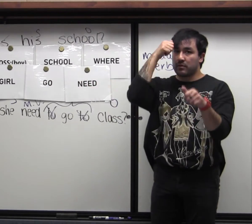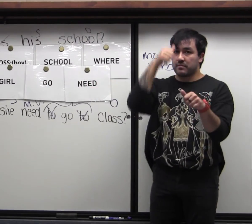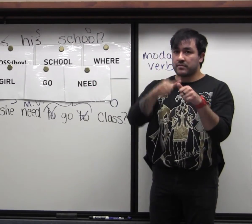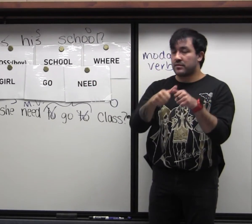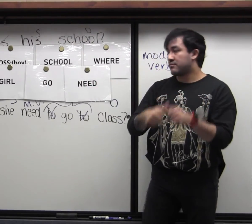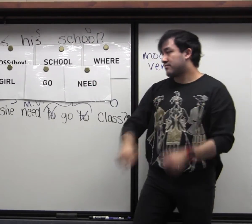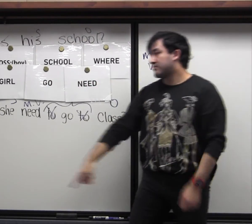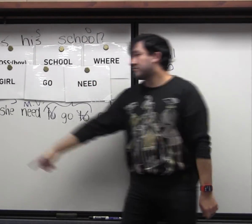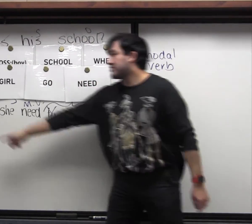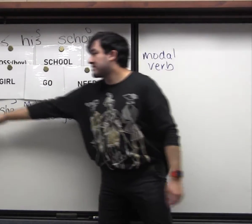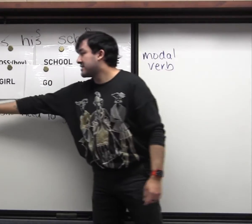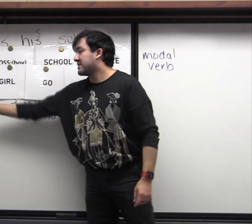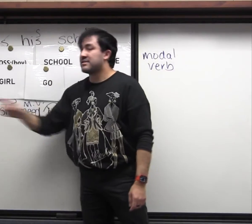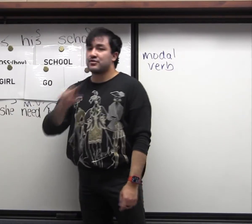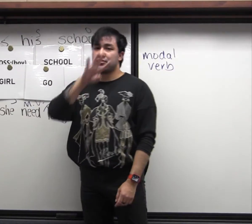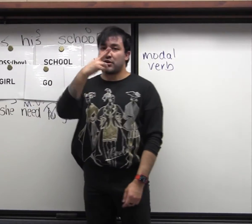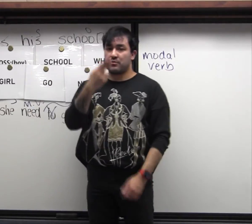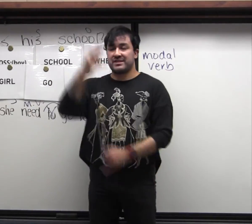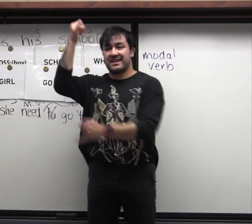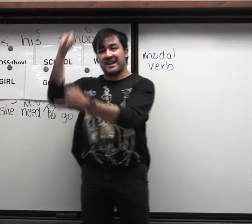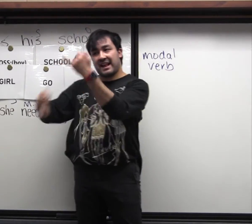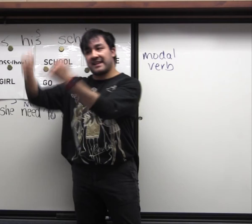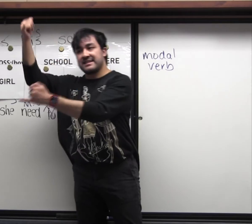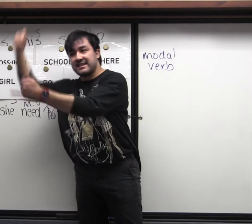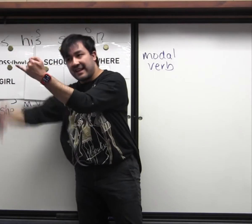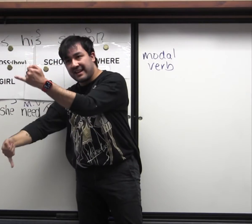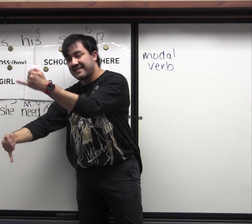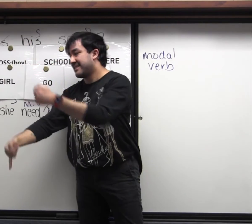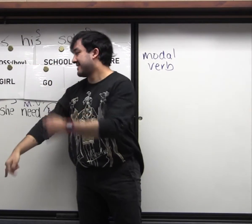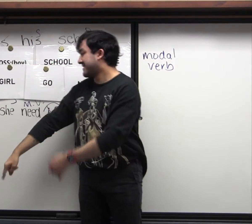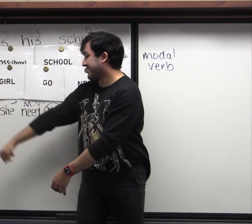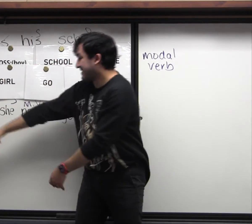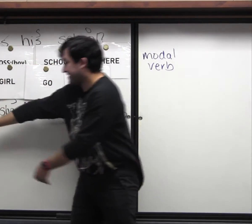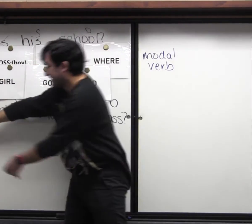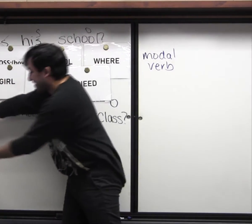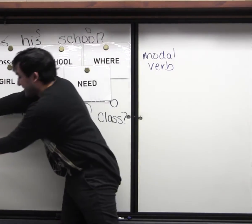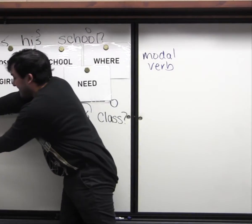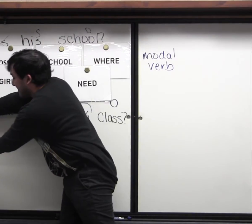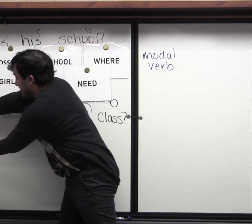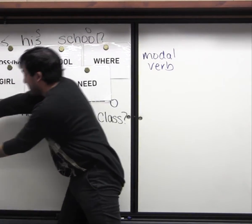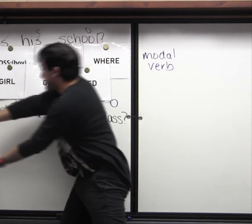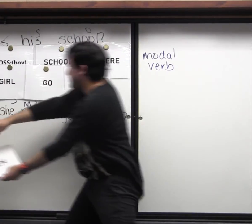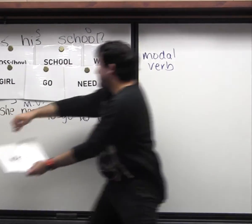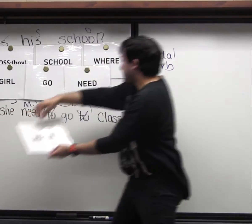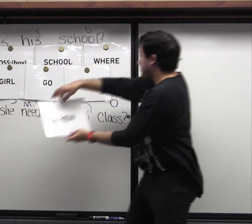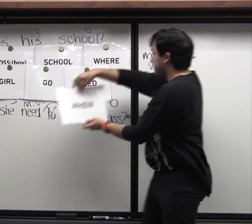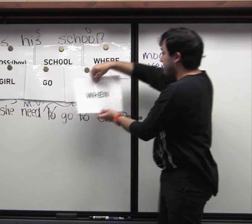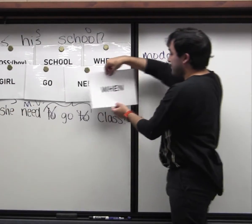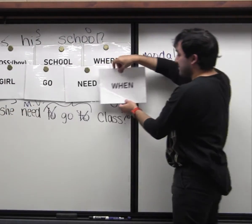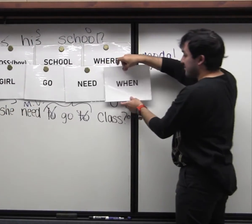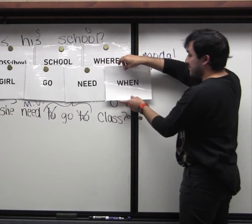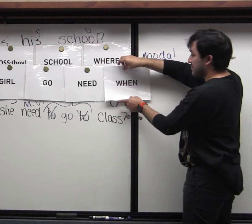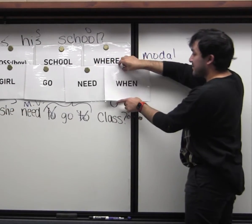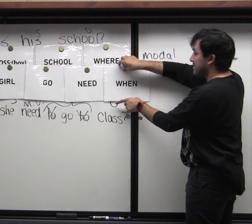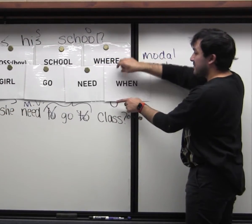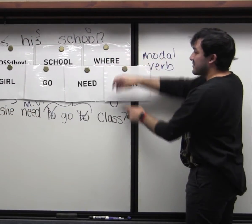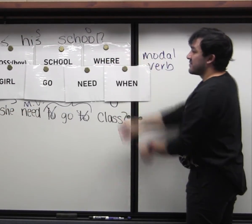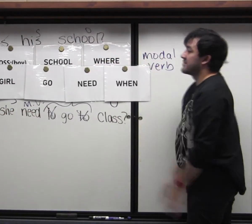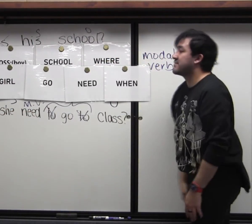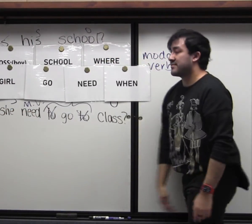that's why need's going to go second. And then lastly, we have our WH. And WH is the last, okay? Not to be confused with the